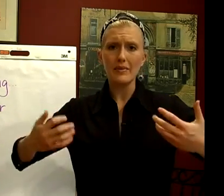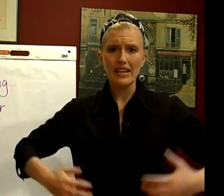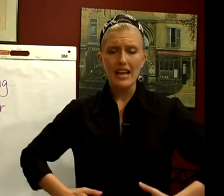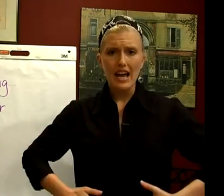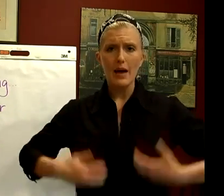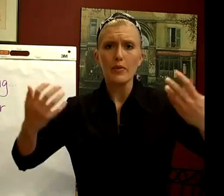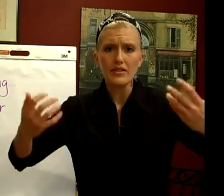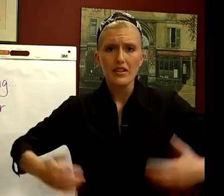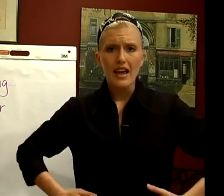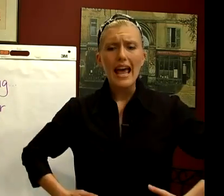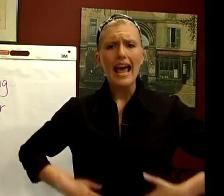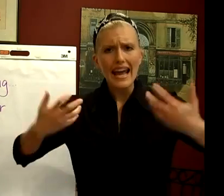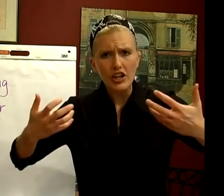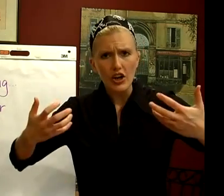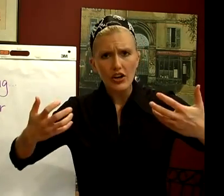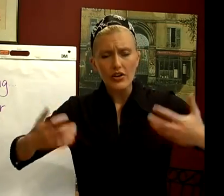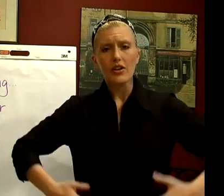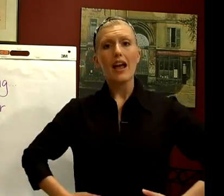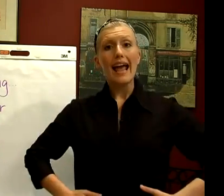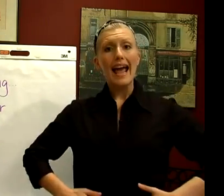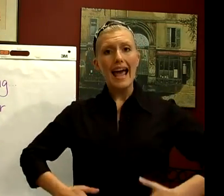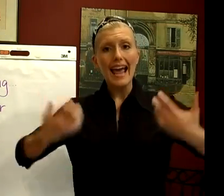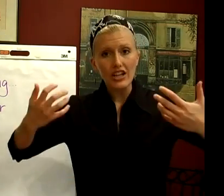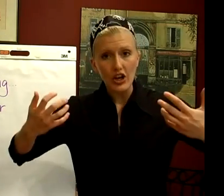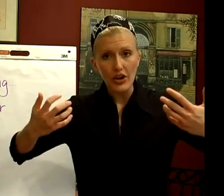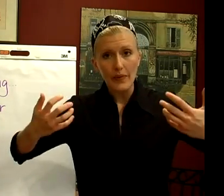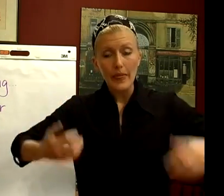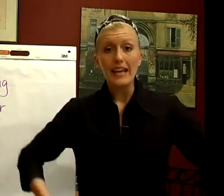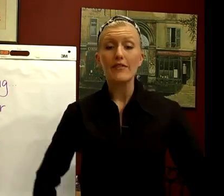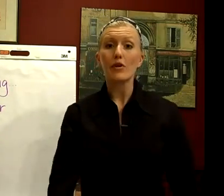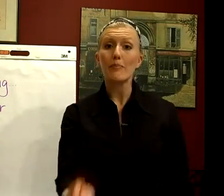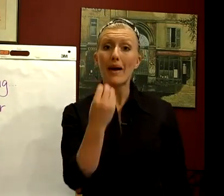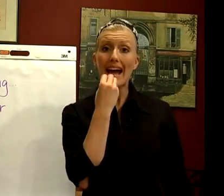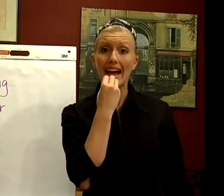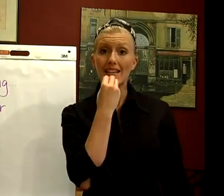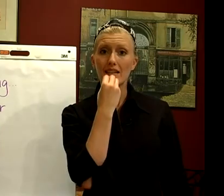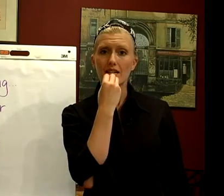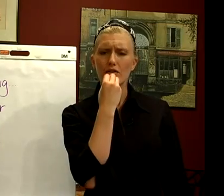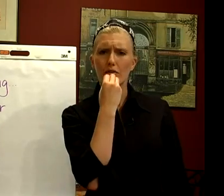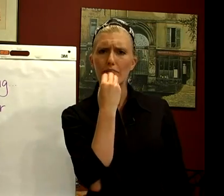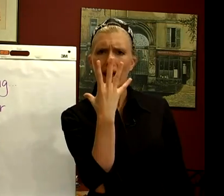stomach upwards. Anger, anger. If you're mad, you're